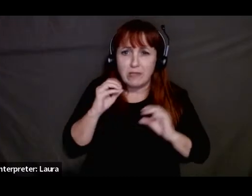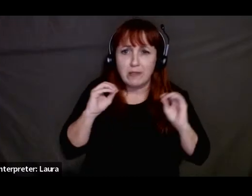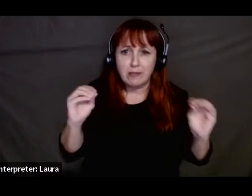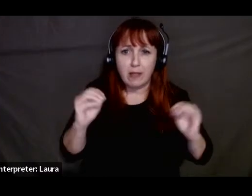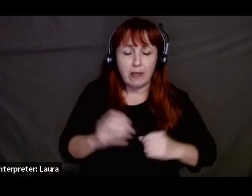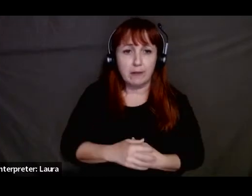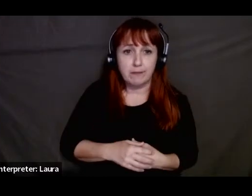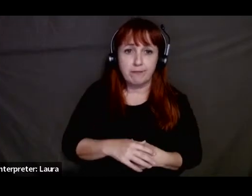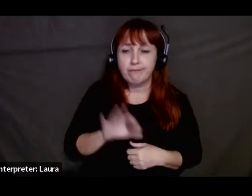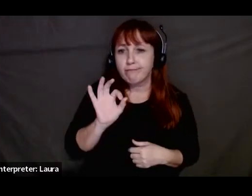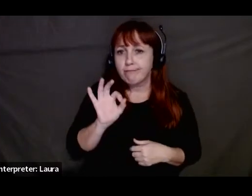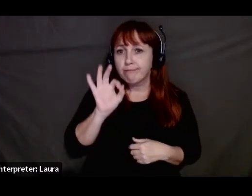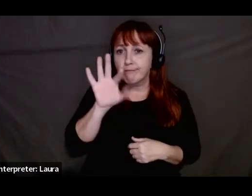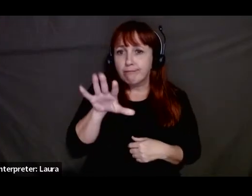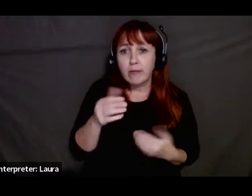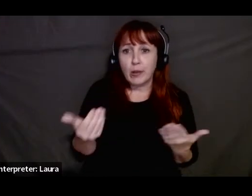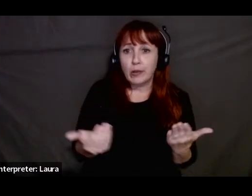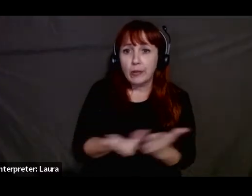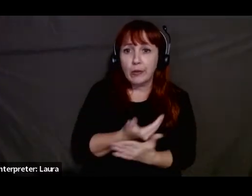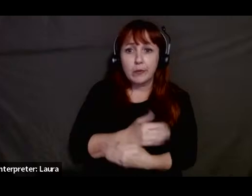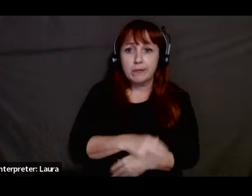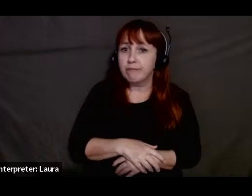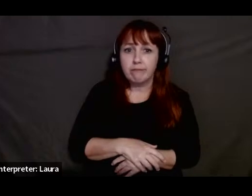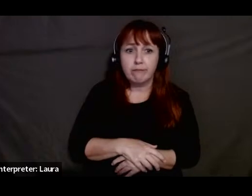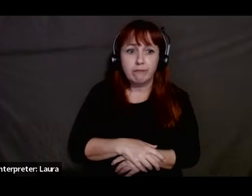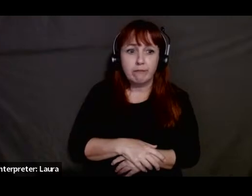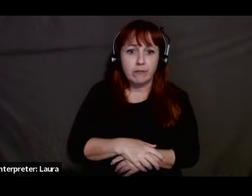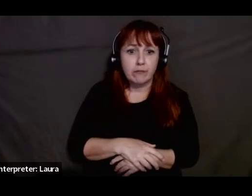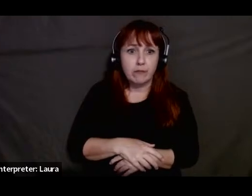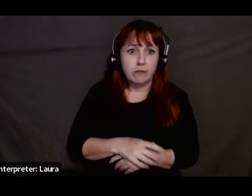This is not new. I've been saying this for